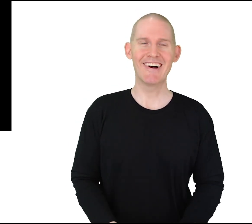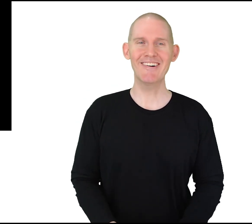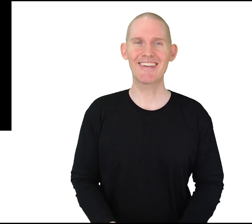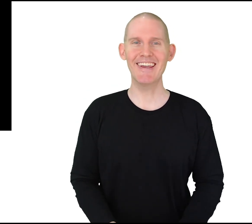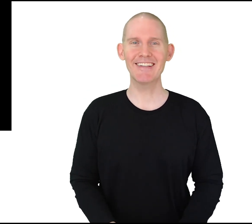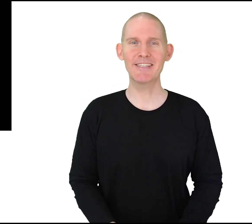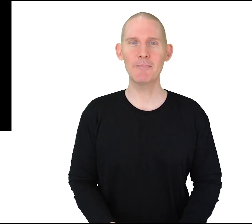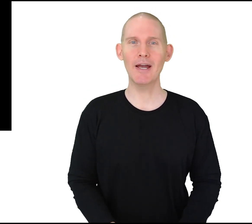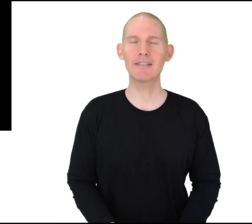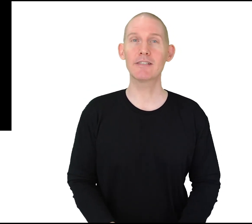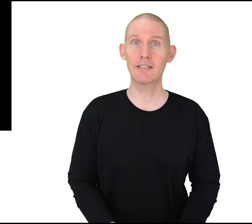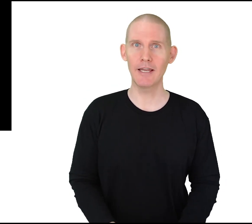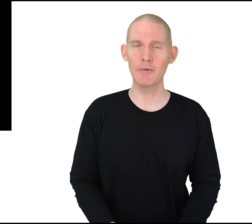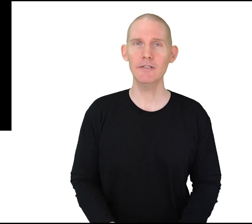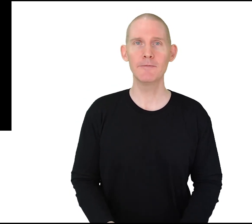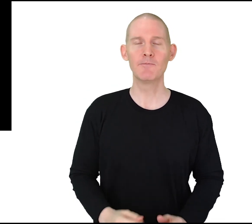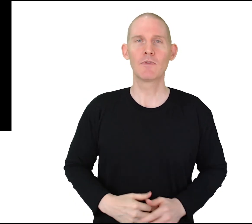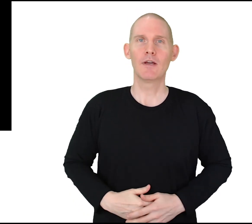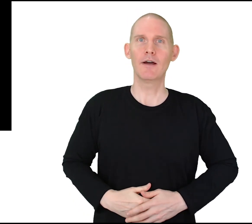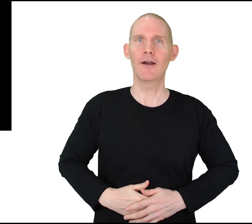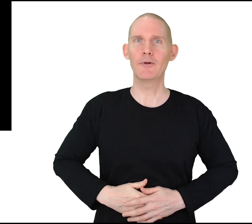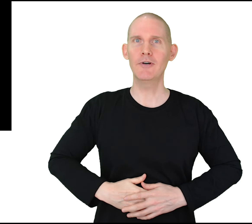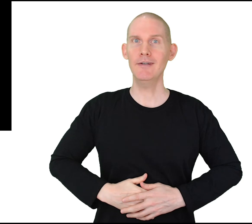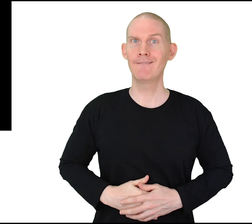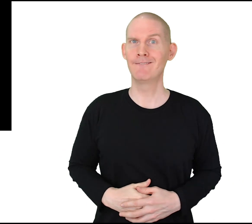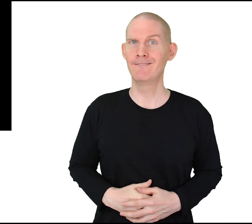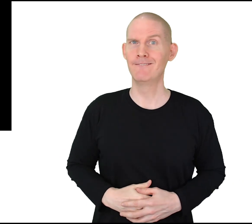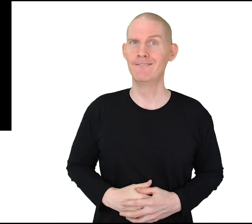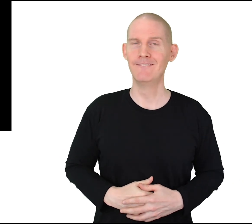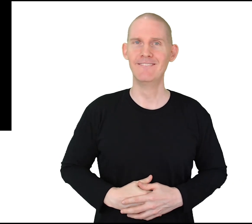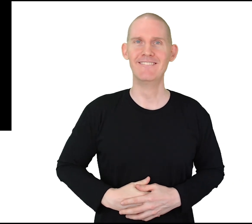Okay, let's get back to the statement. How do we do it?